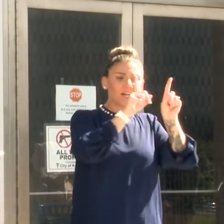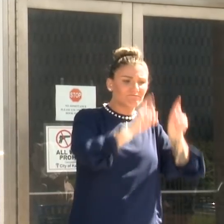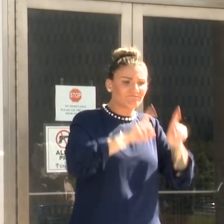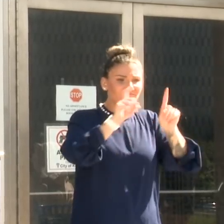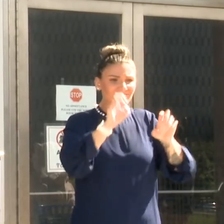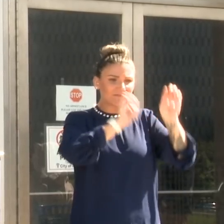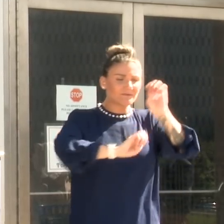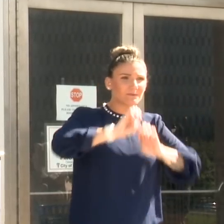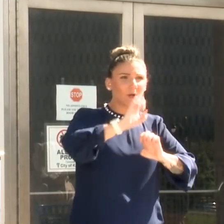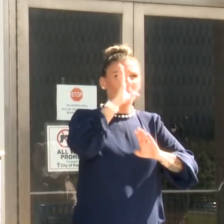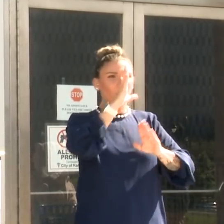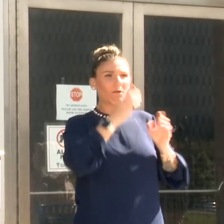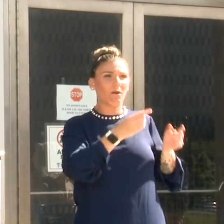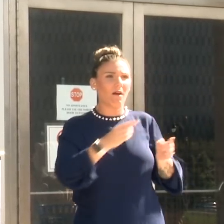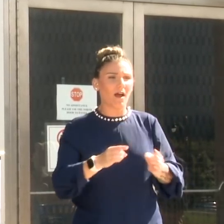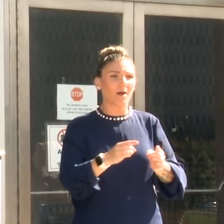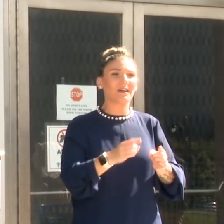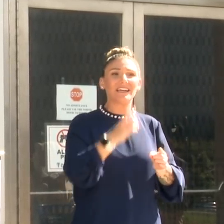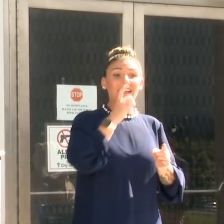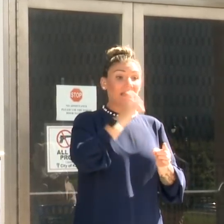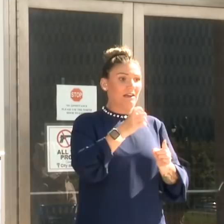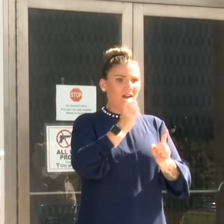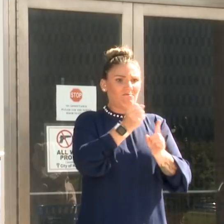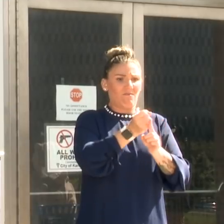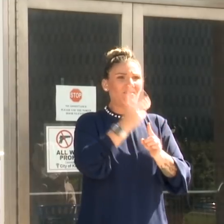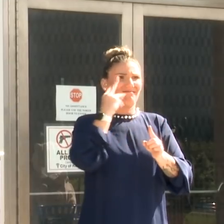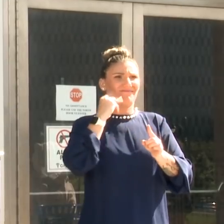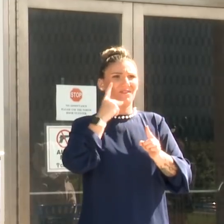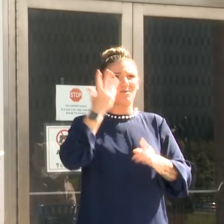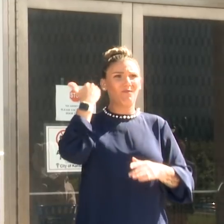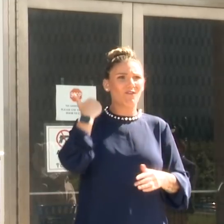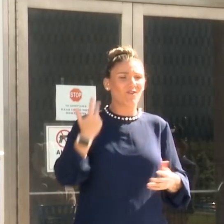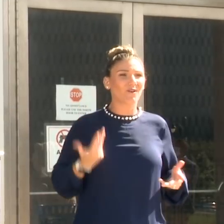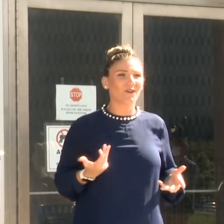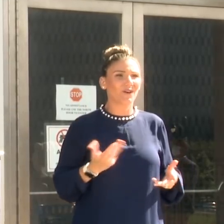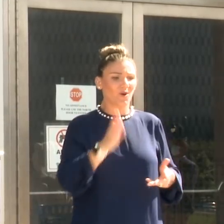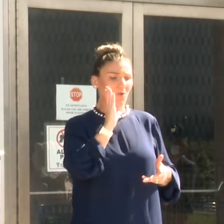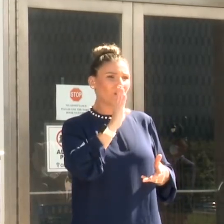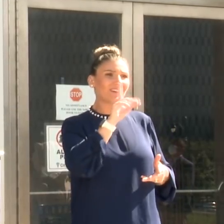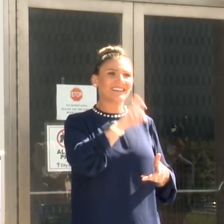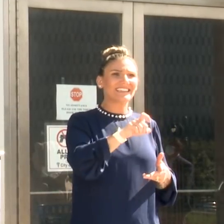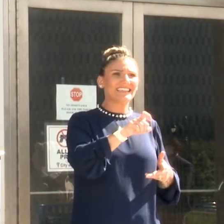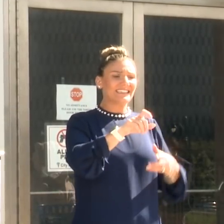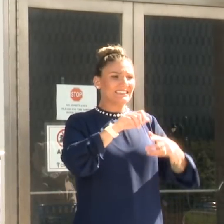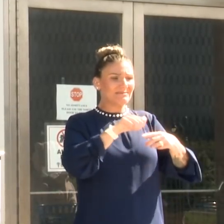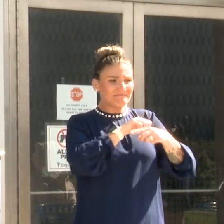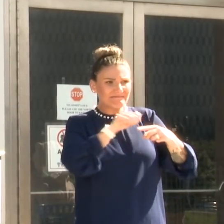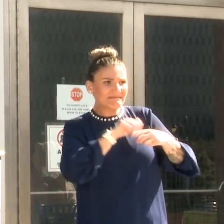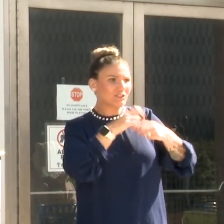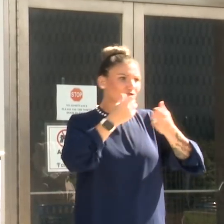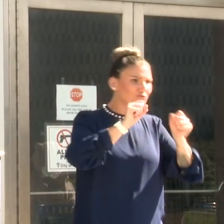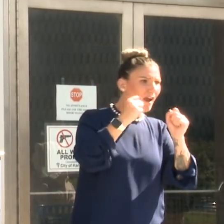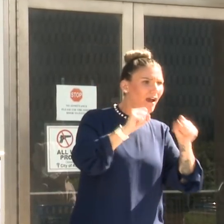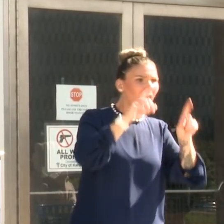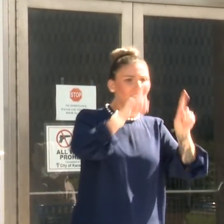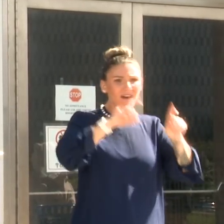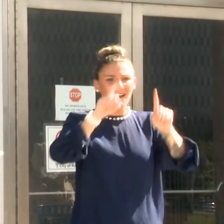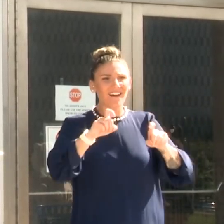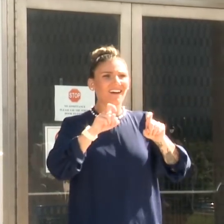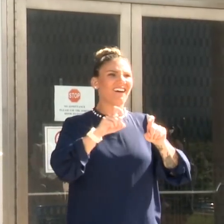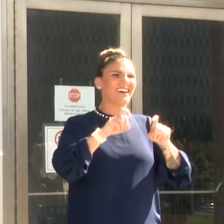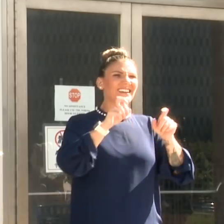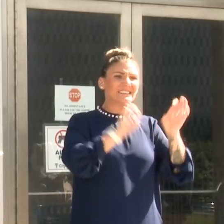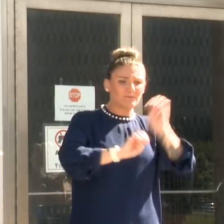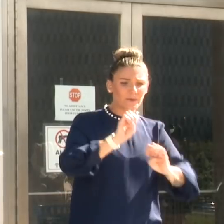go on. We haven't had this before. We're going to have to experiment and learn as we move forward. But